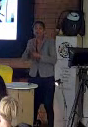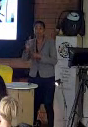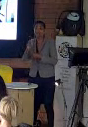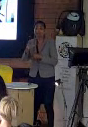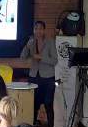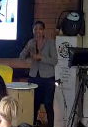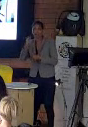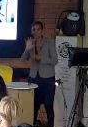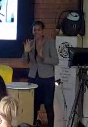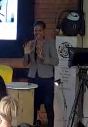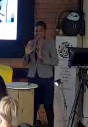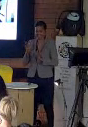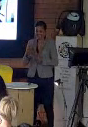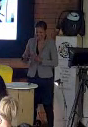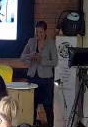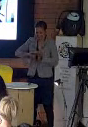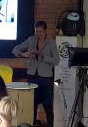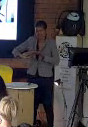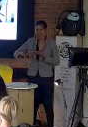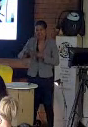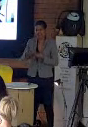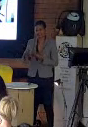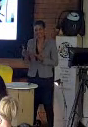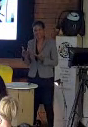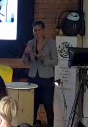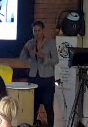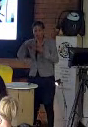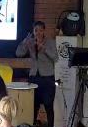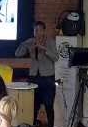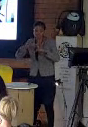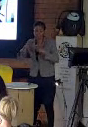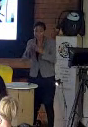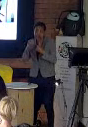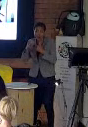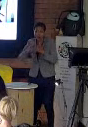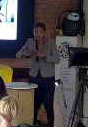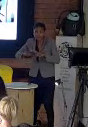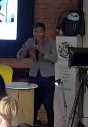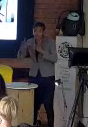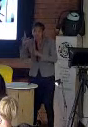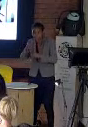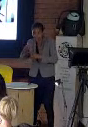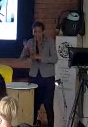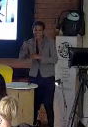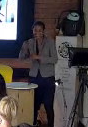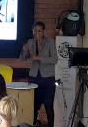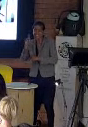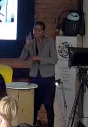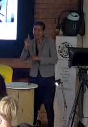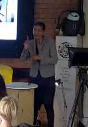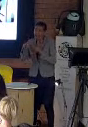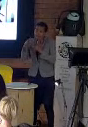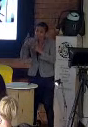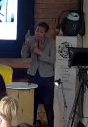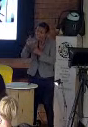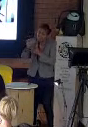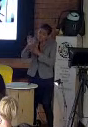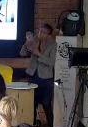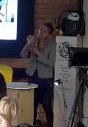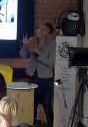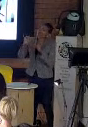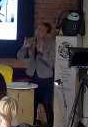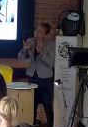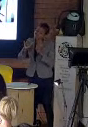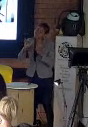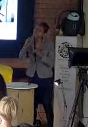this is definitely something that I'd like to research more, maybe even if not making it multicolor, but bring other colors in would definitely be